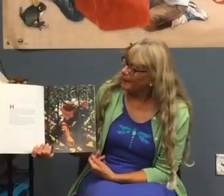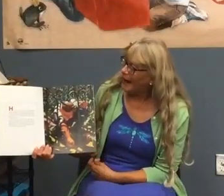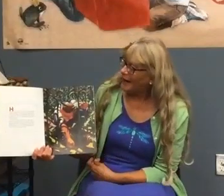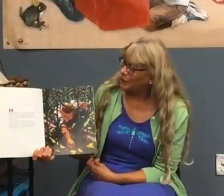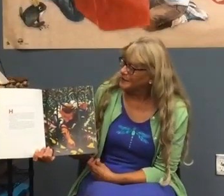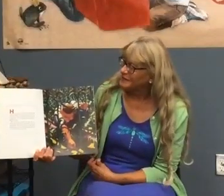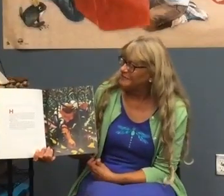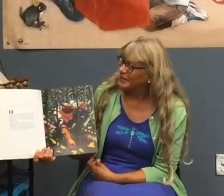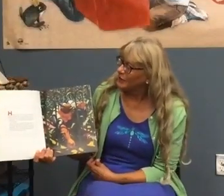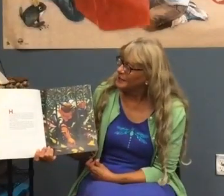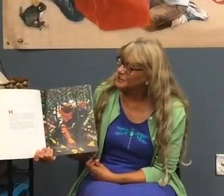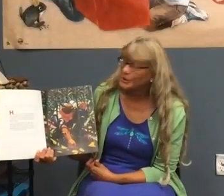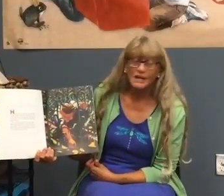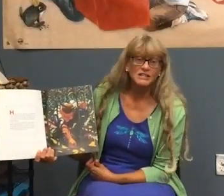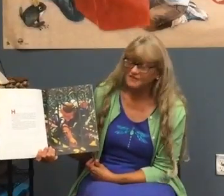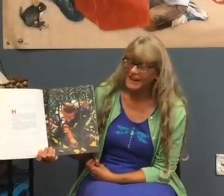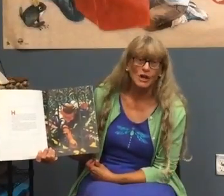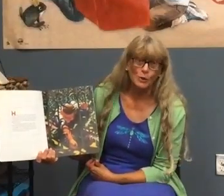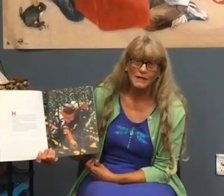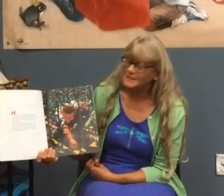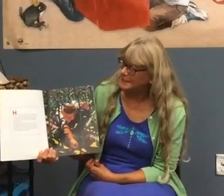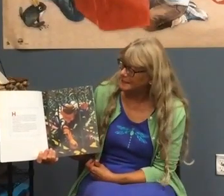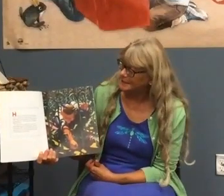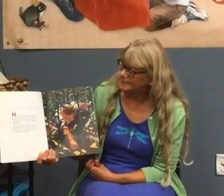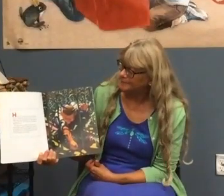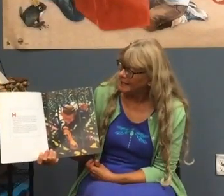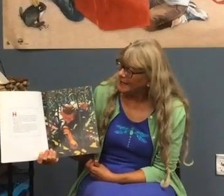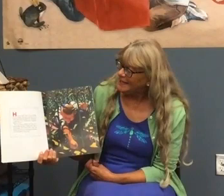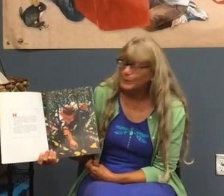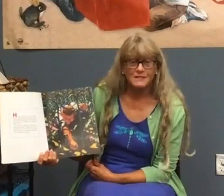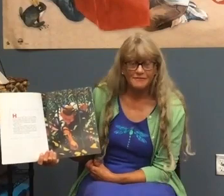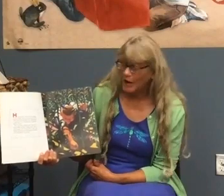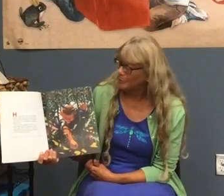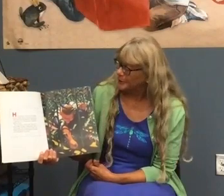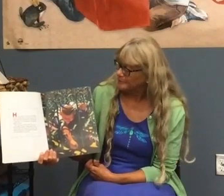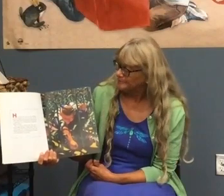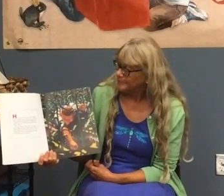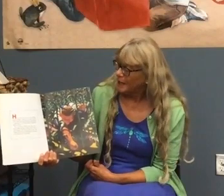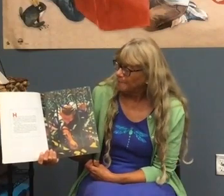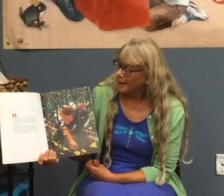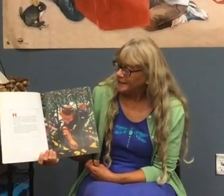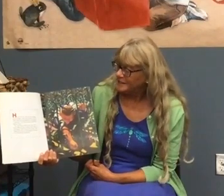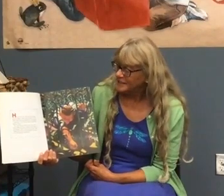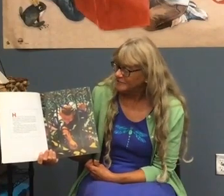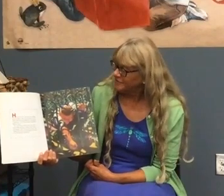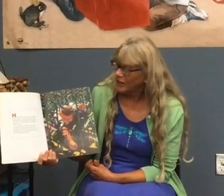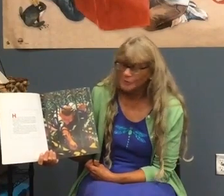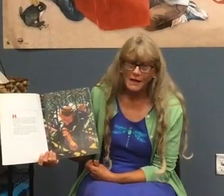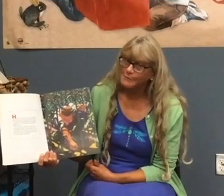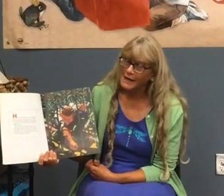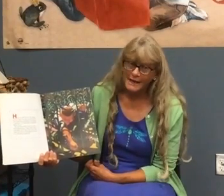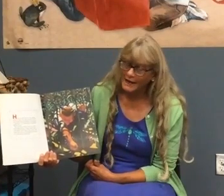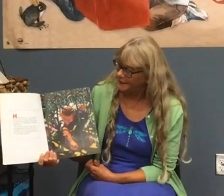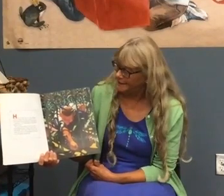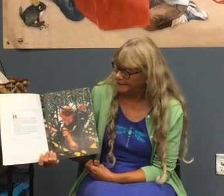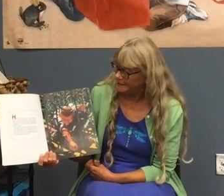Harvey Potter was a very strange fellow indeed. He was a farmer, but he didn't farm